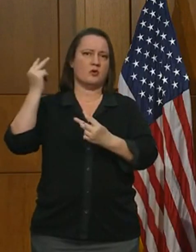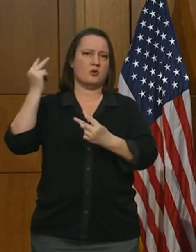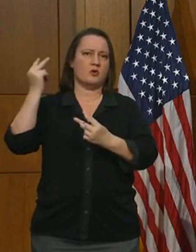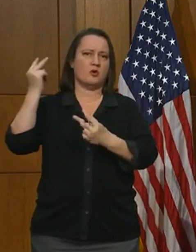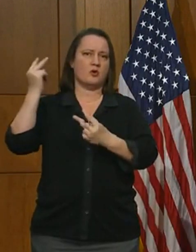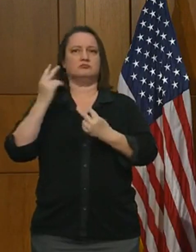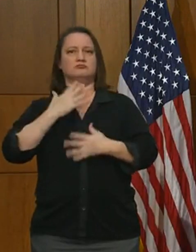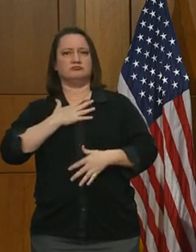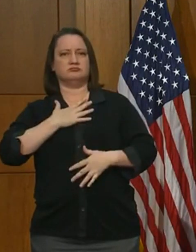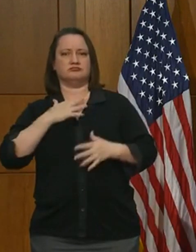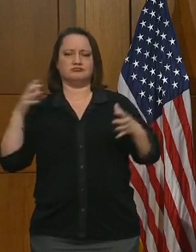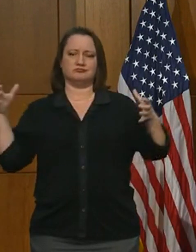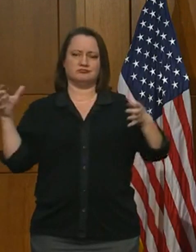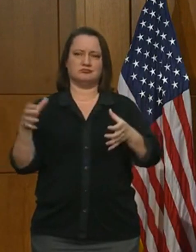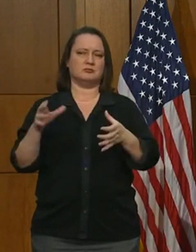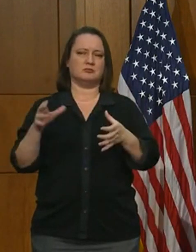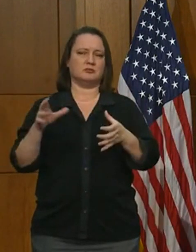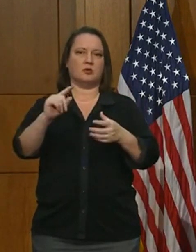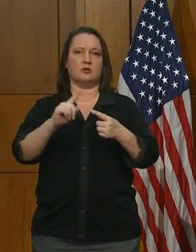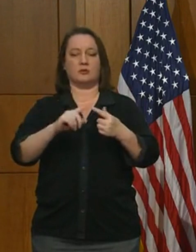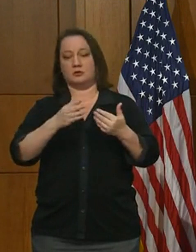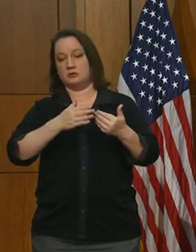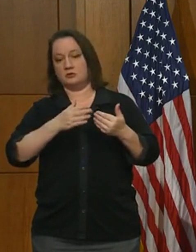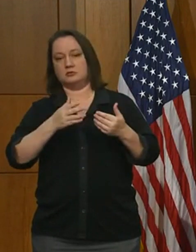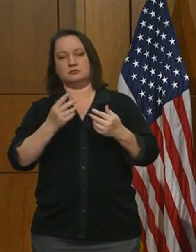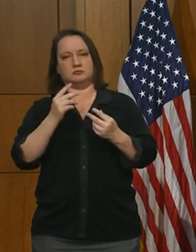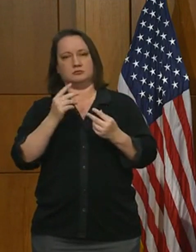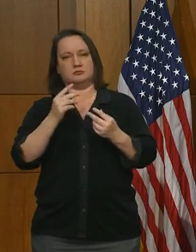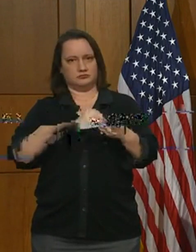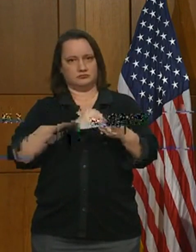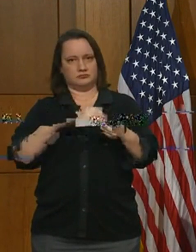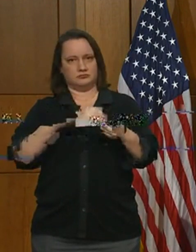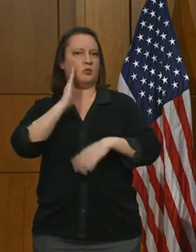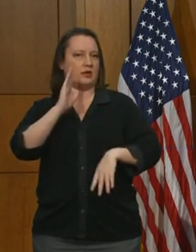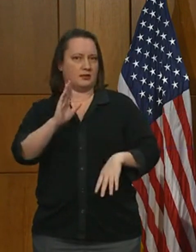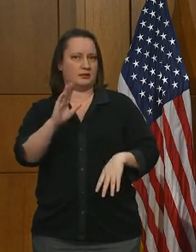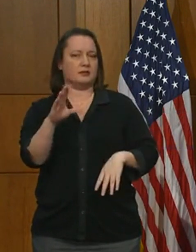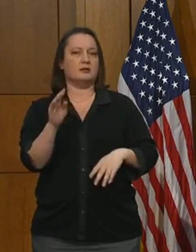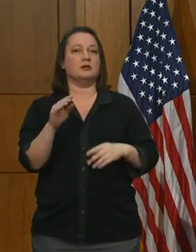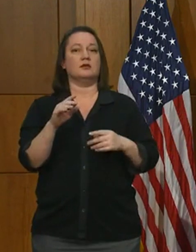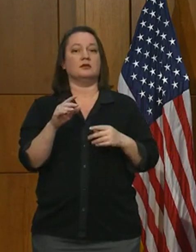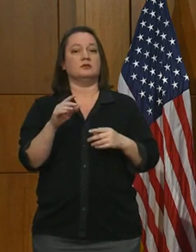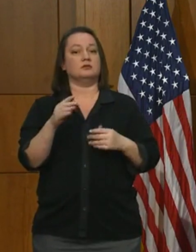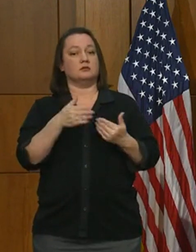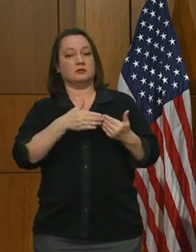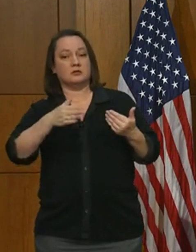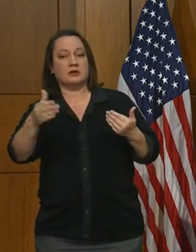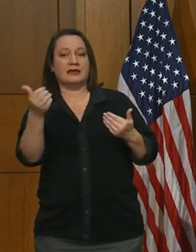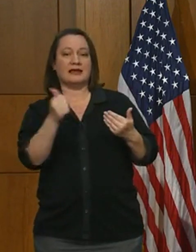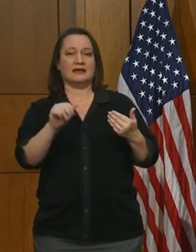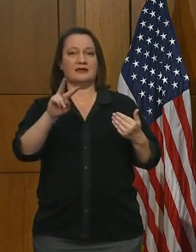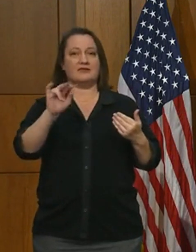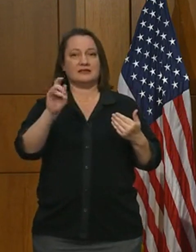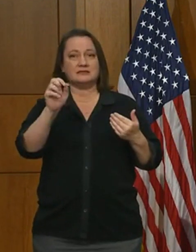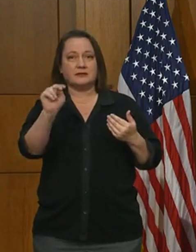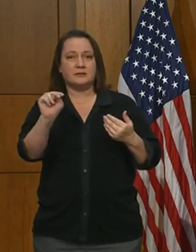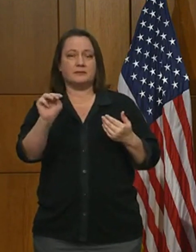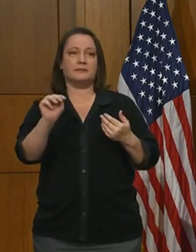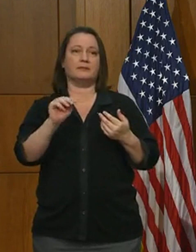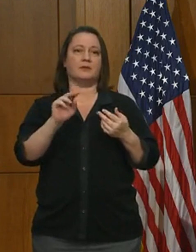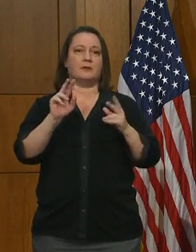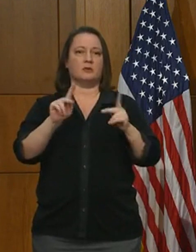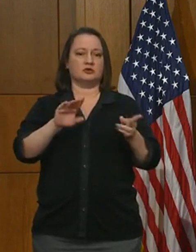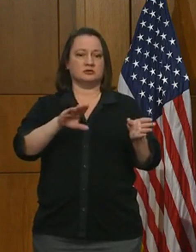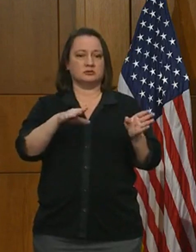forward, any victims that, were tragically killed, wounded, or, witness or the